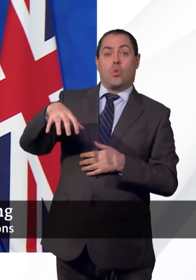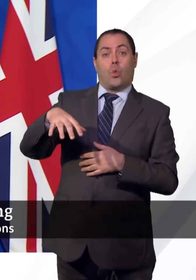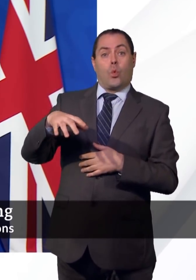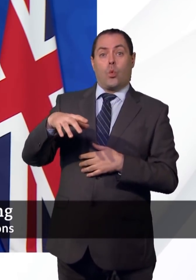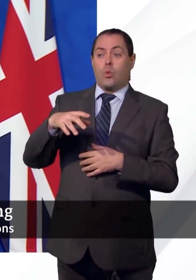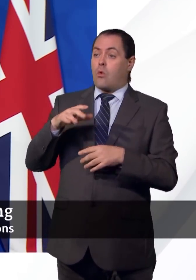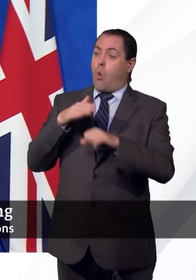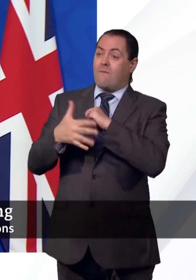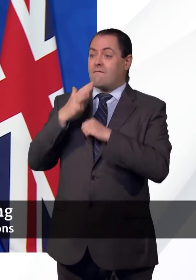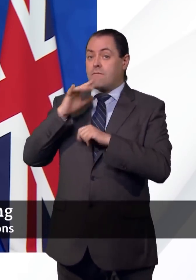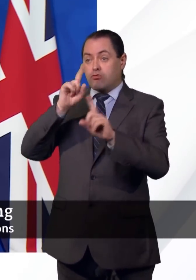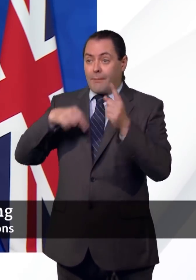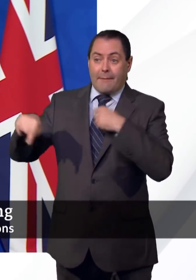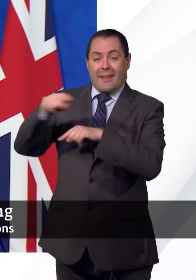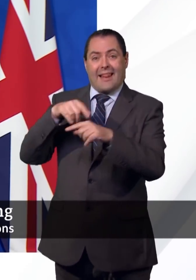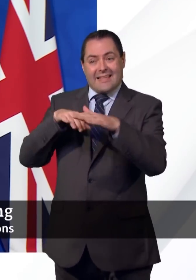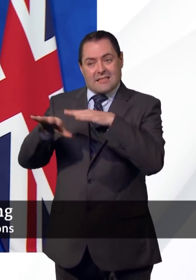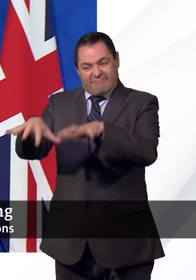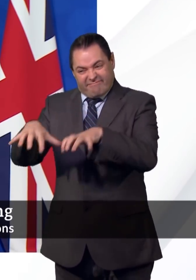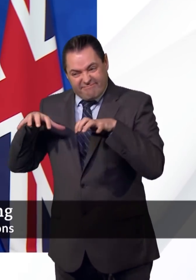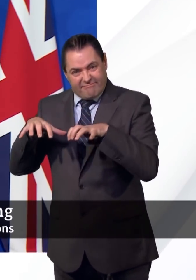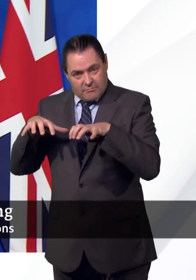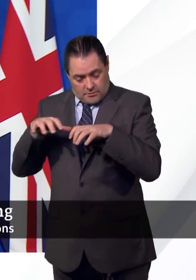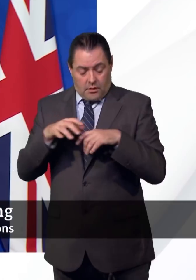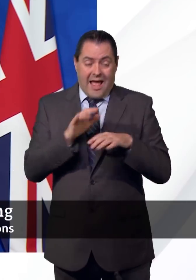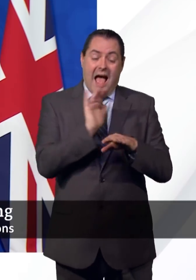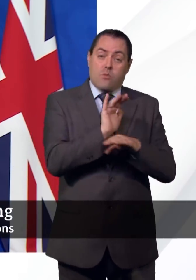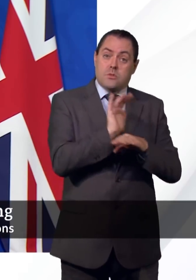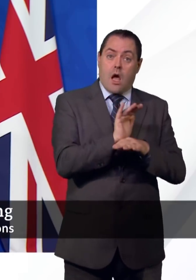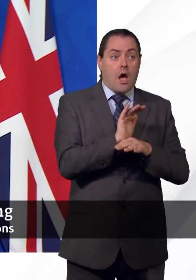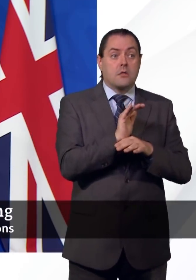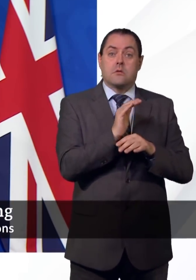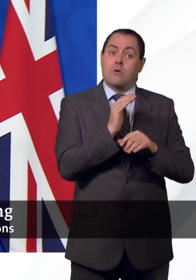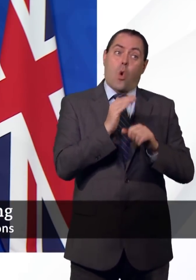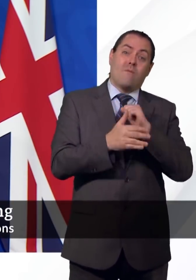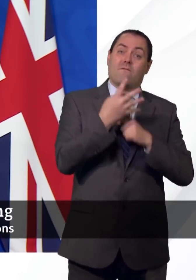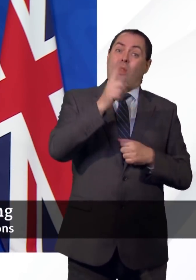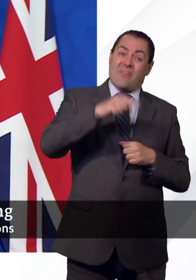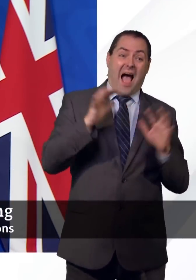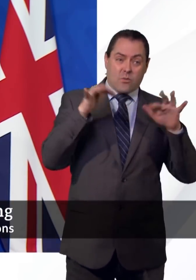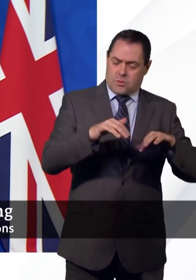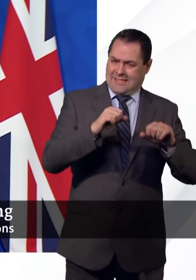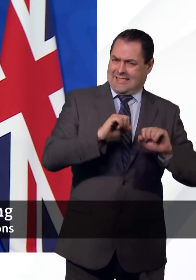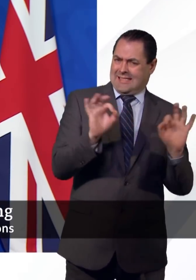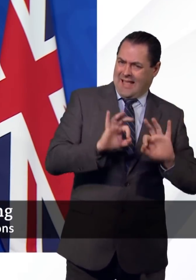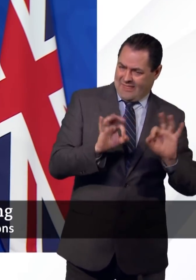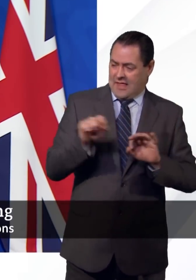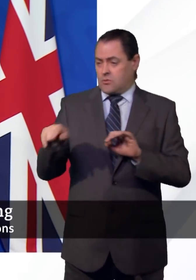unseated outdoor venues with more than 4,000 people, and any venue with more than 10,000